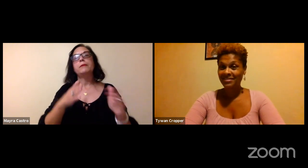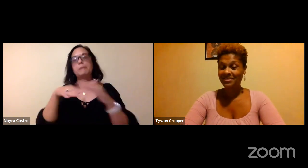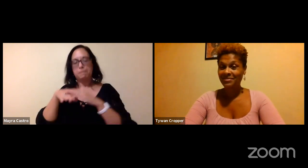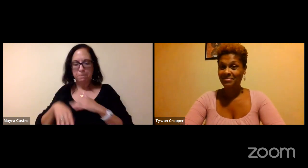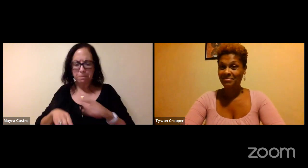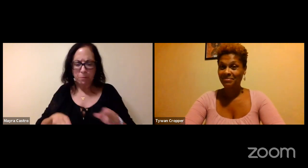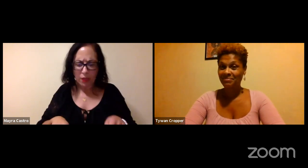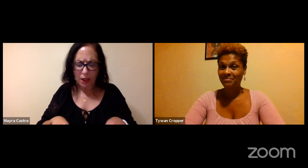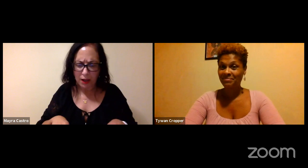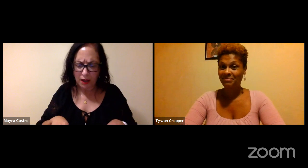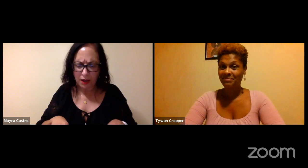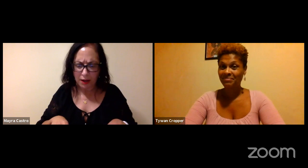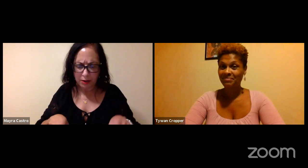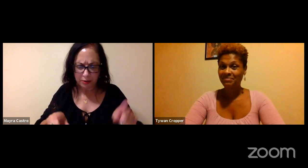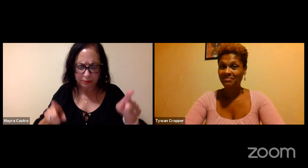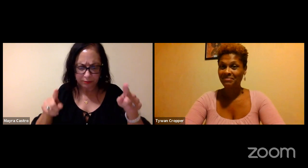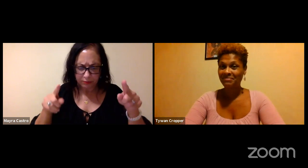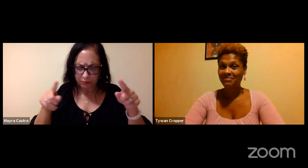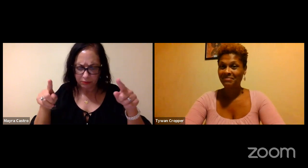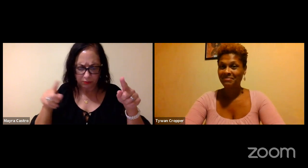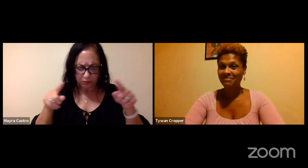in 1985.